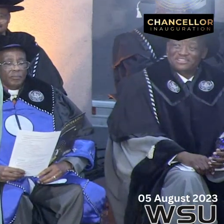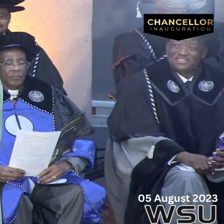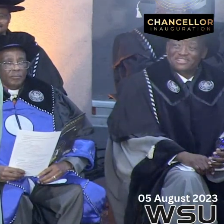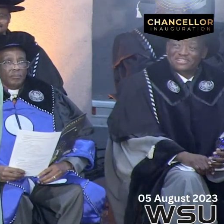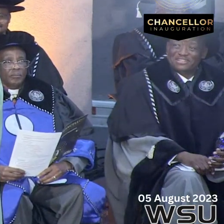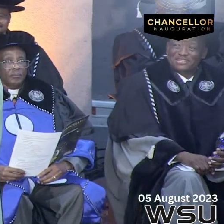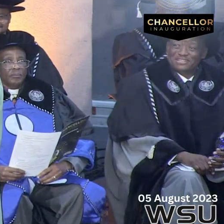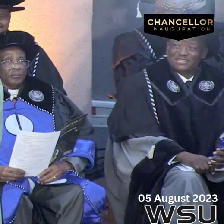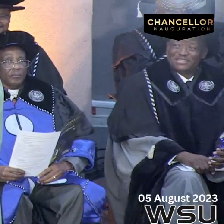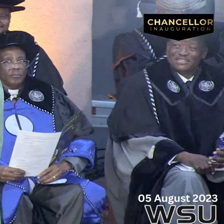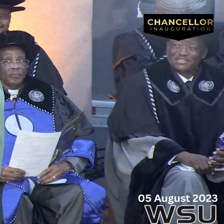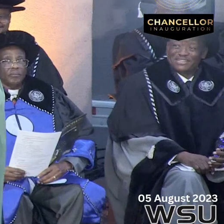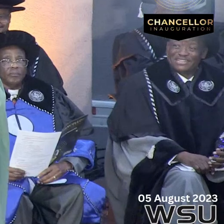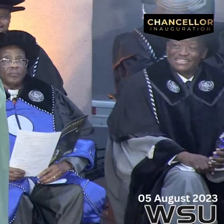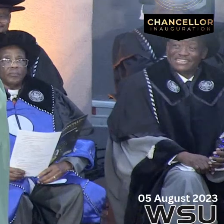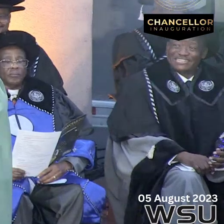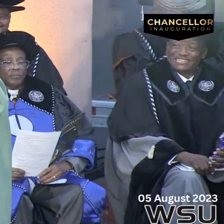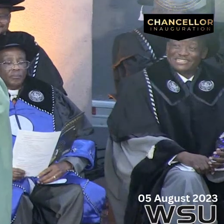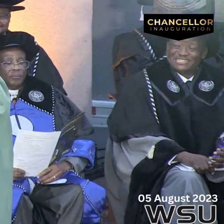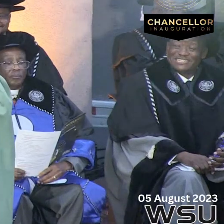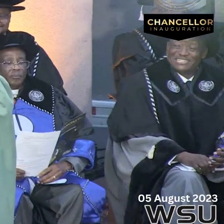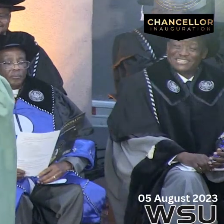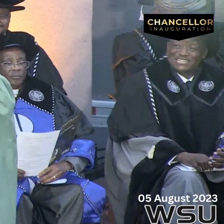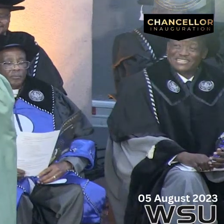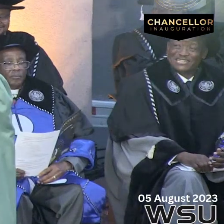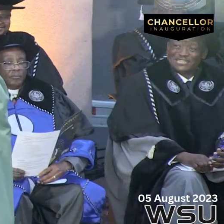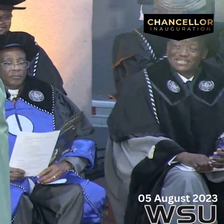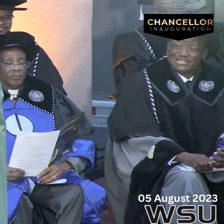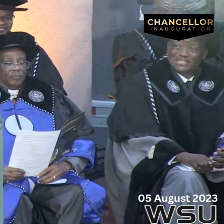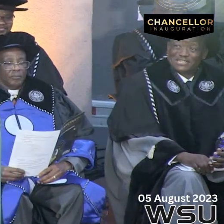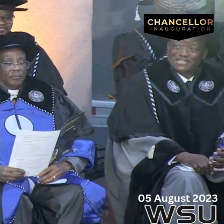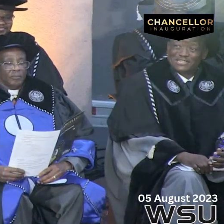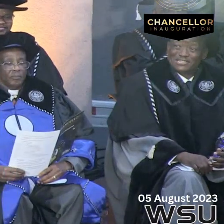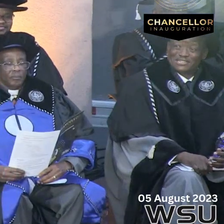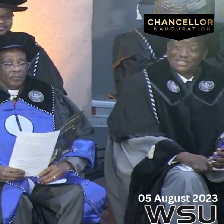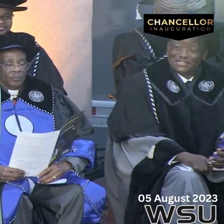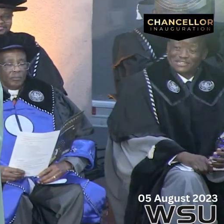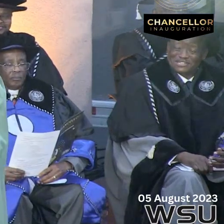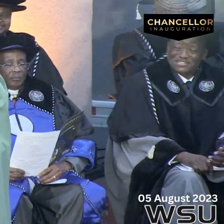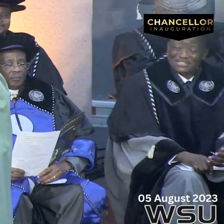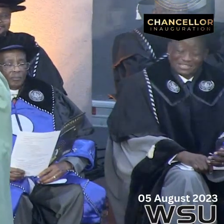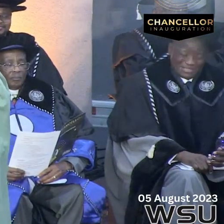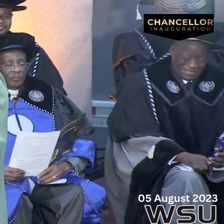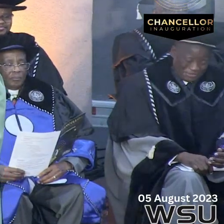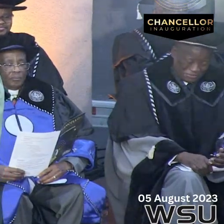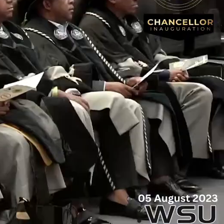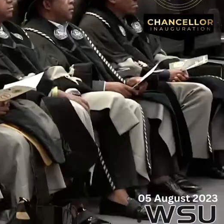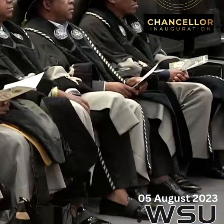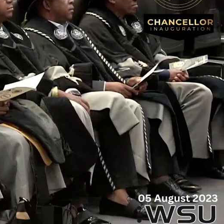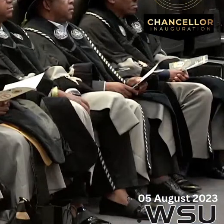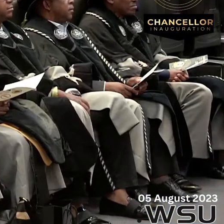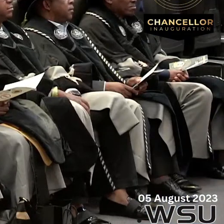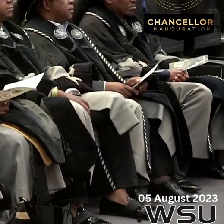Into zojaca, thina sikhokhele. Big difference.